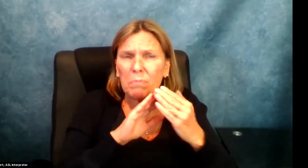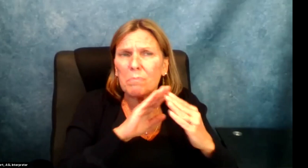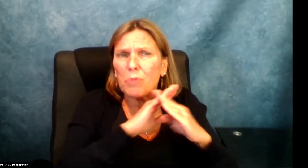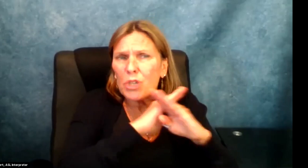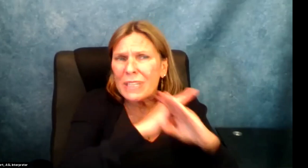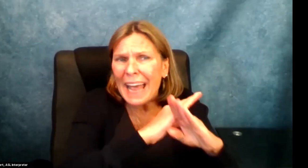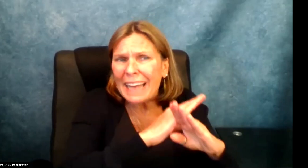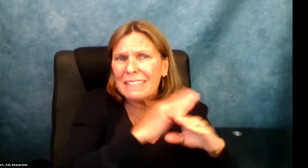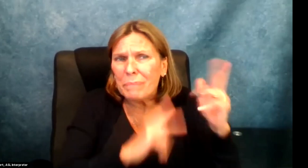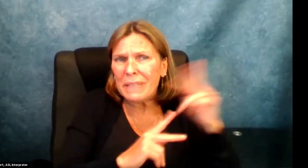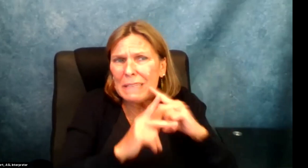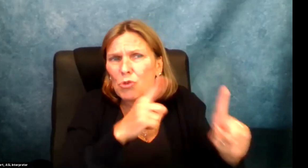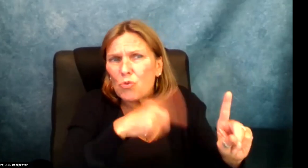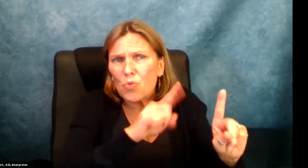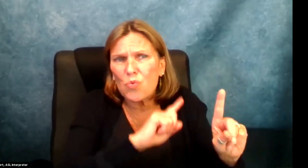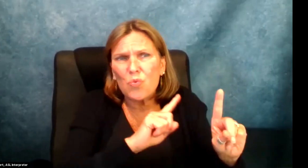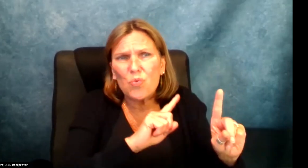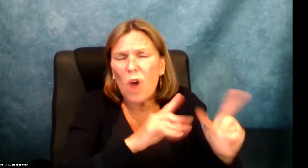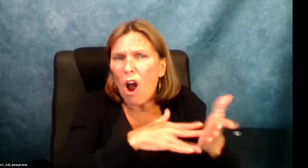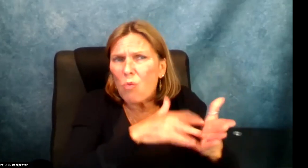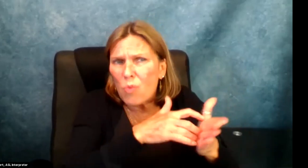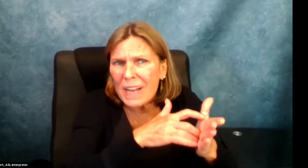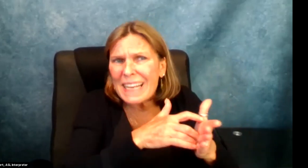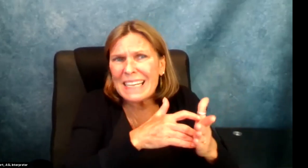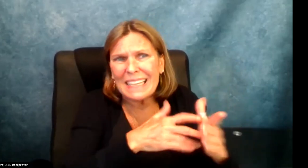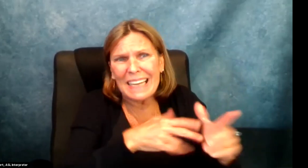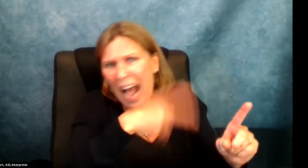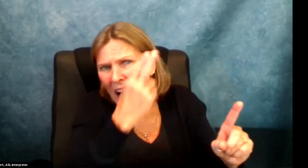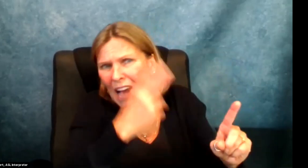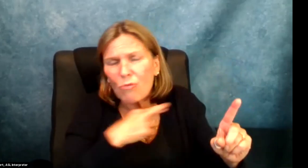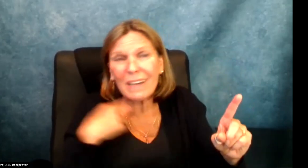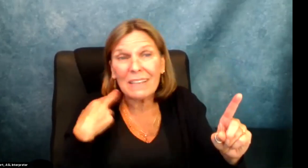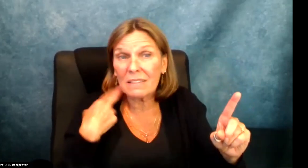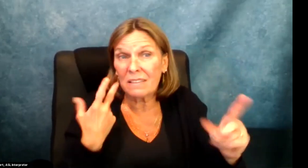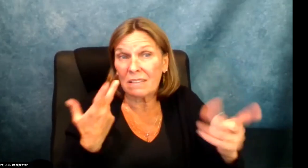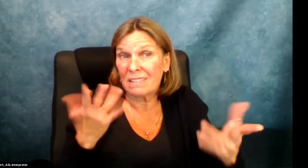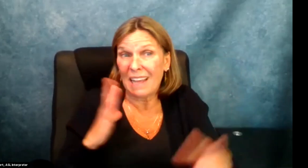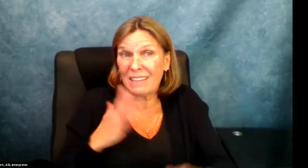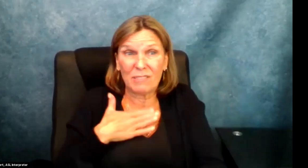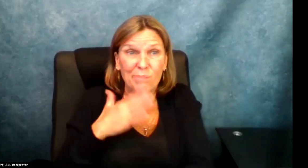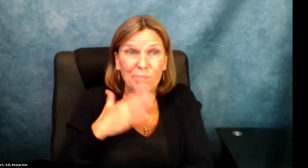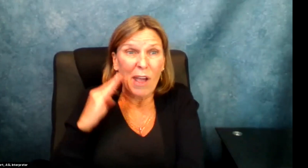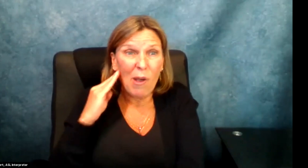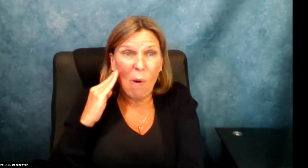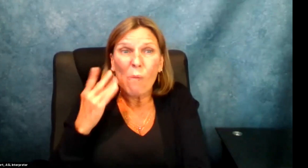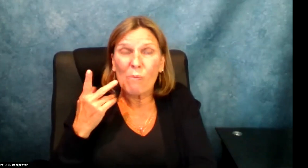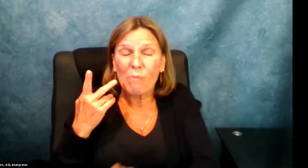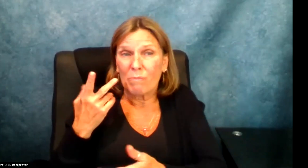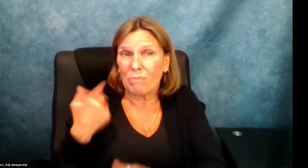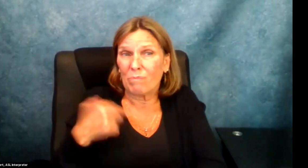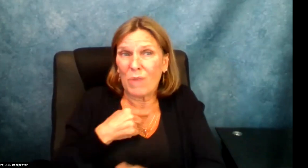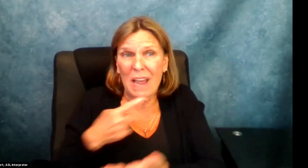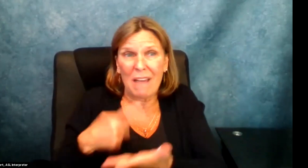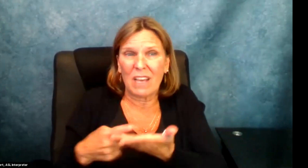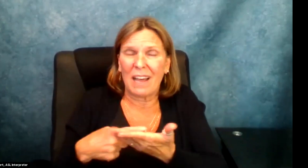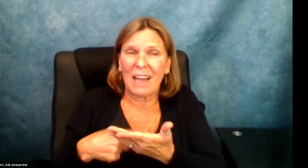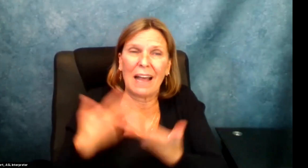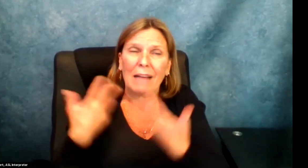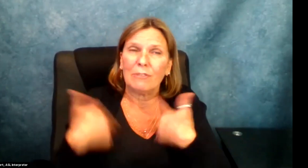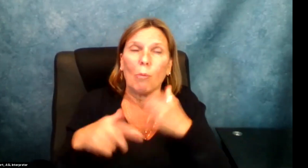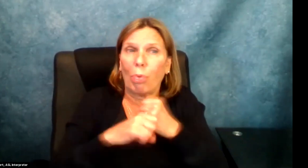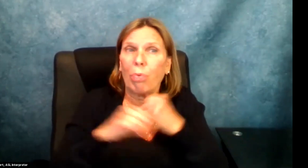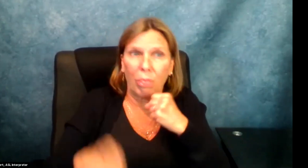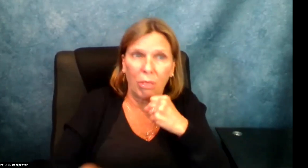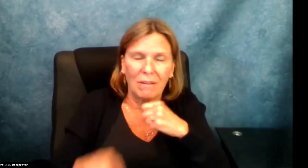to continue to do. And we had that hard conversation right at our house. Well, another long-winded answer, but I think